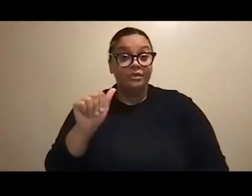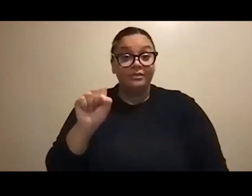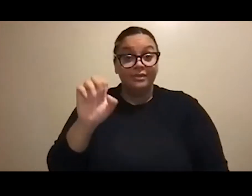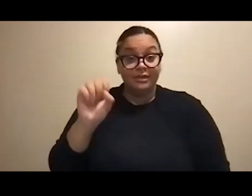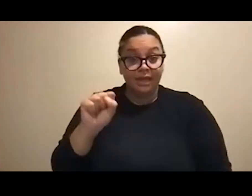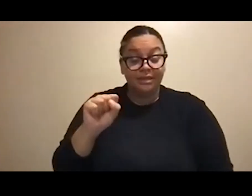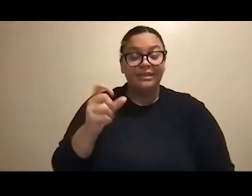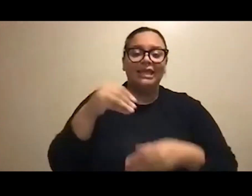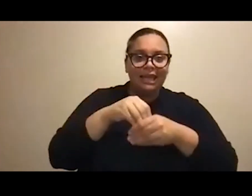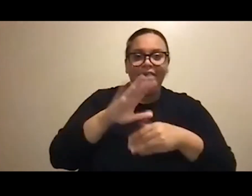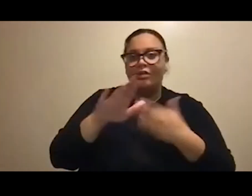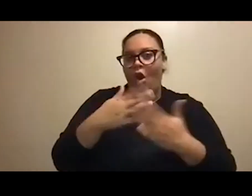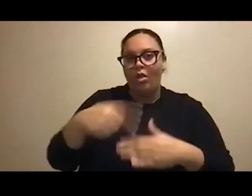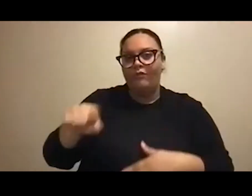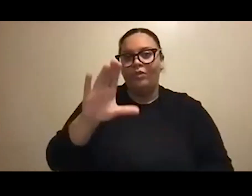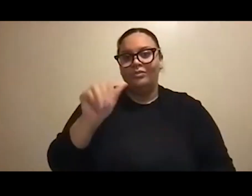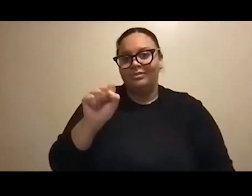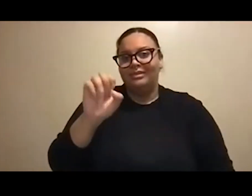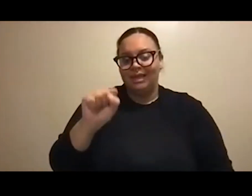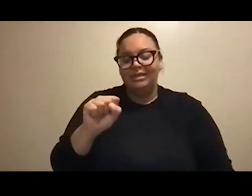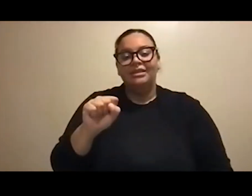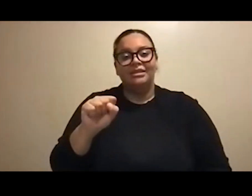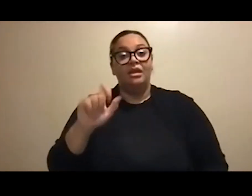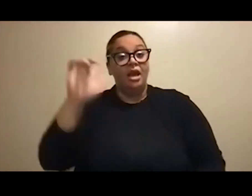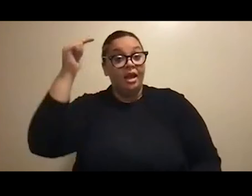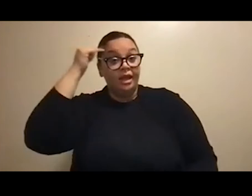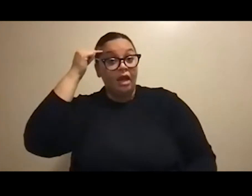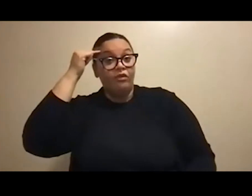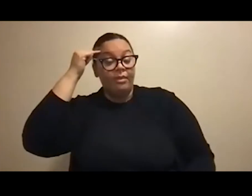those cases, a government regulation